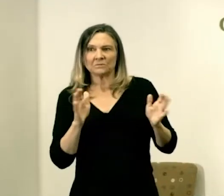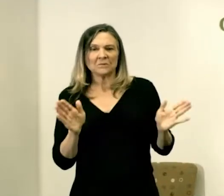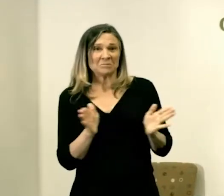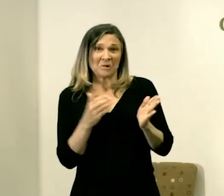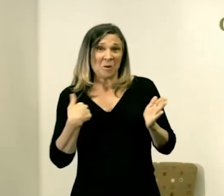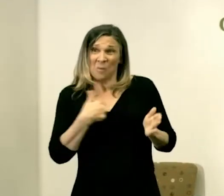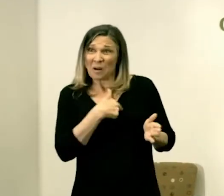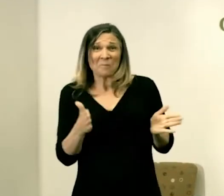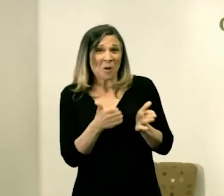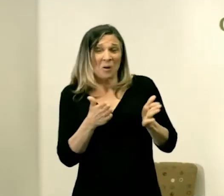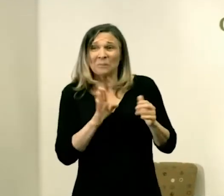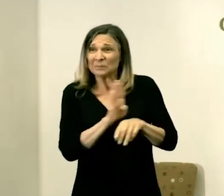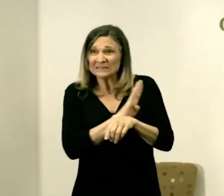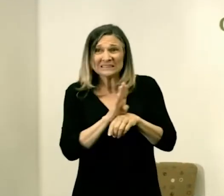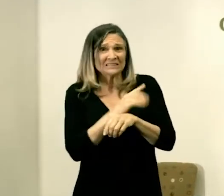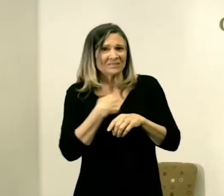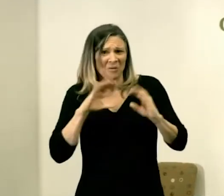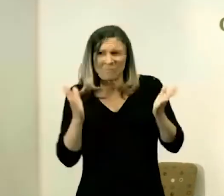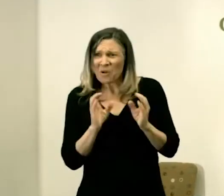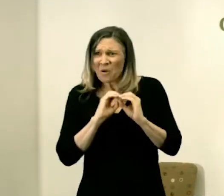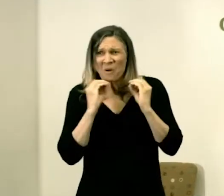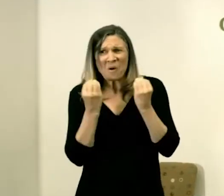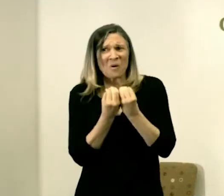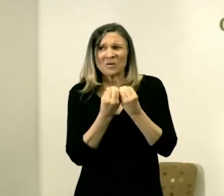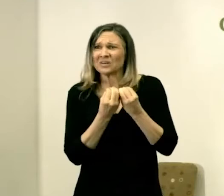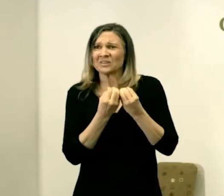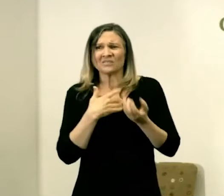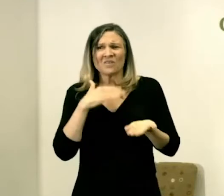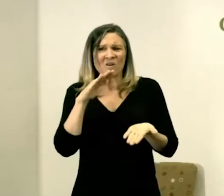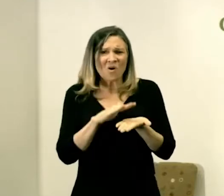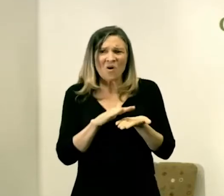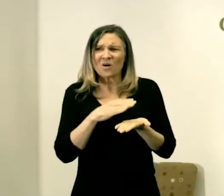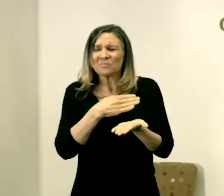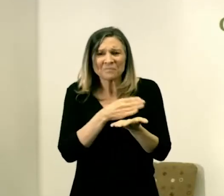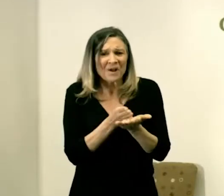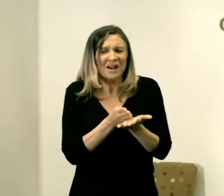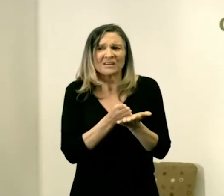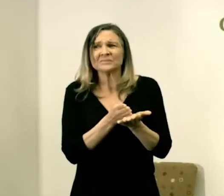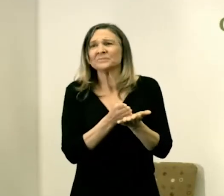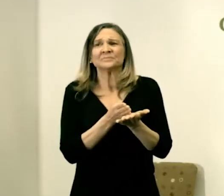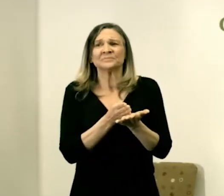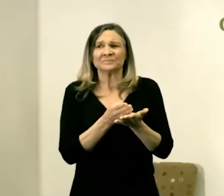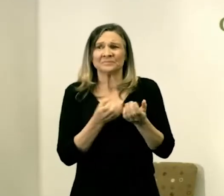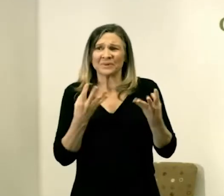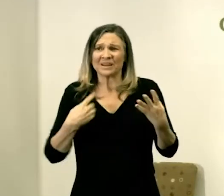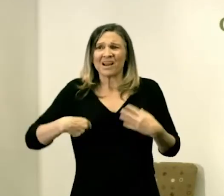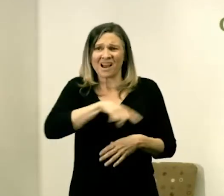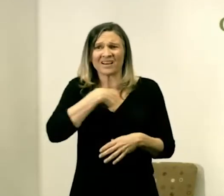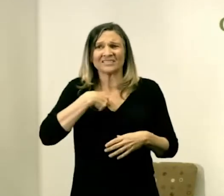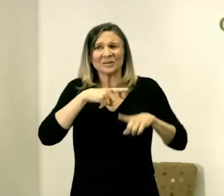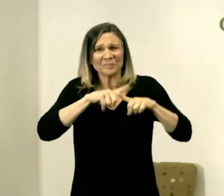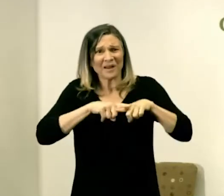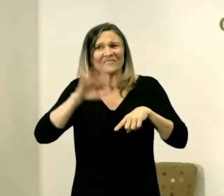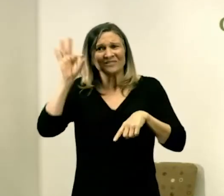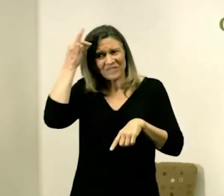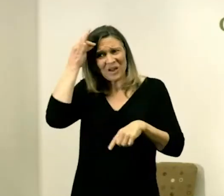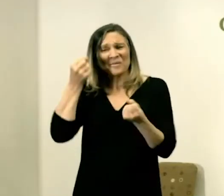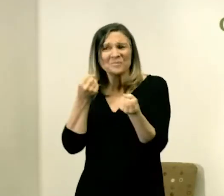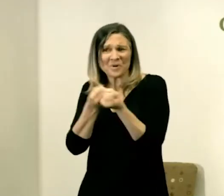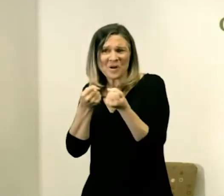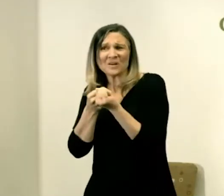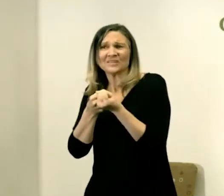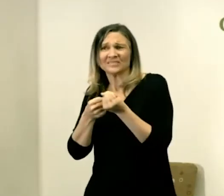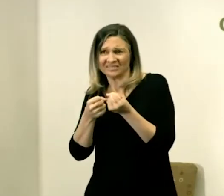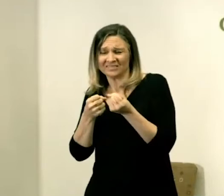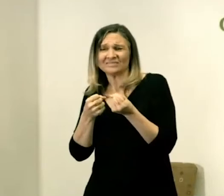operate organizations on low budgets, and many of us depend on federal support and state support.